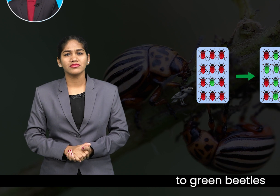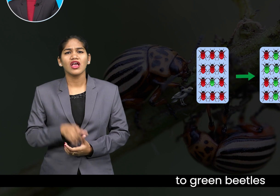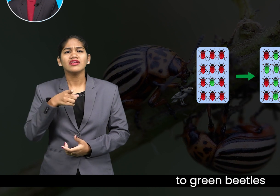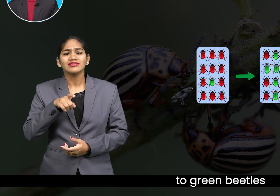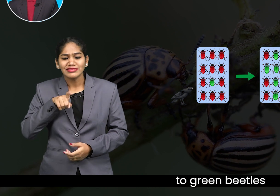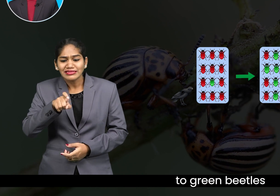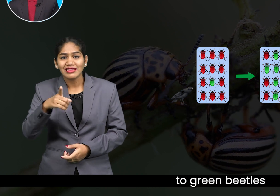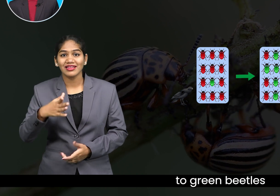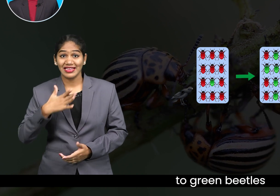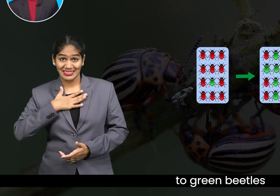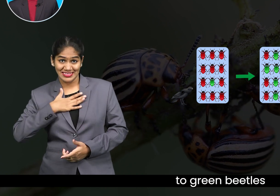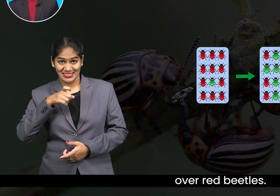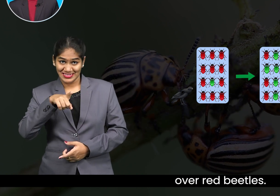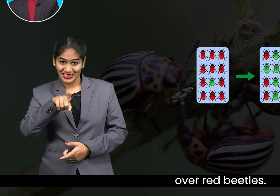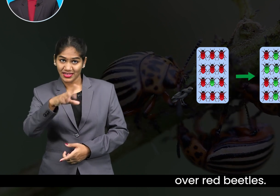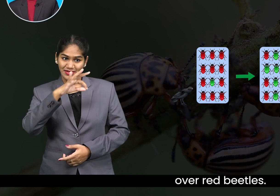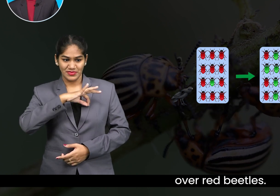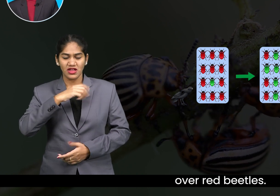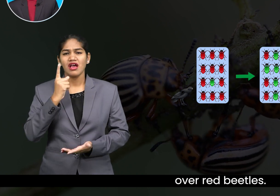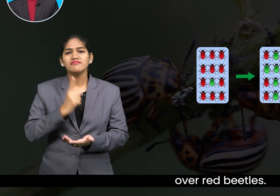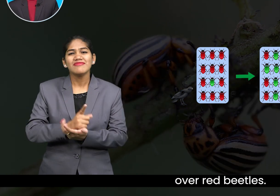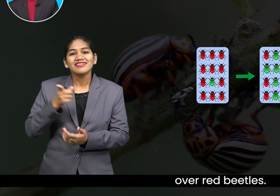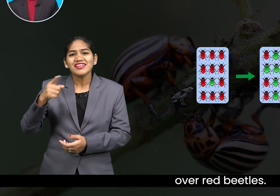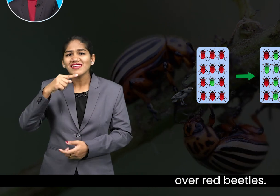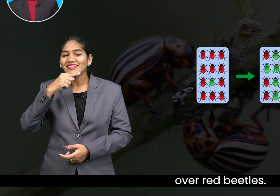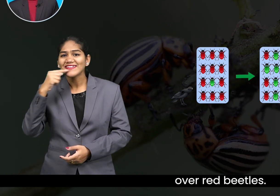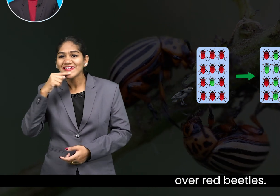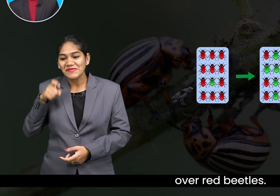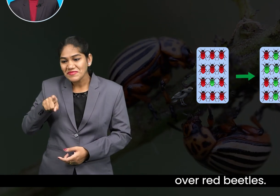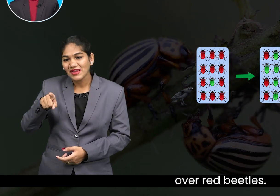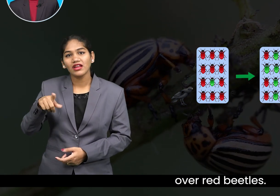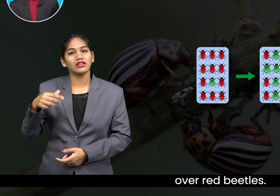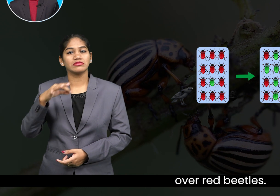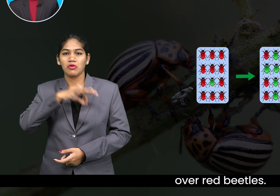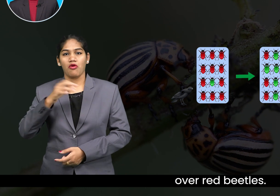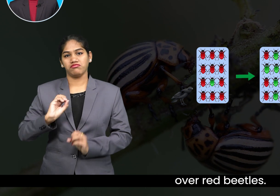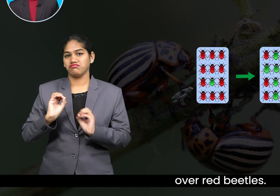to green beetles over red beetles.